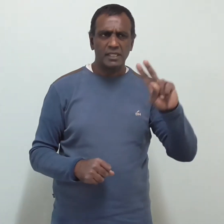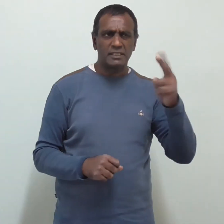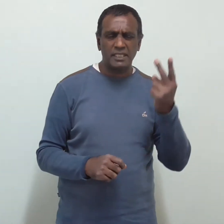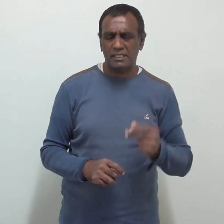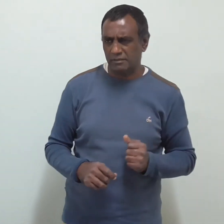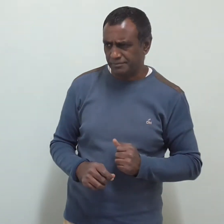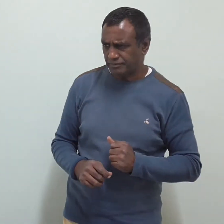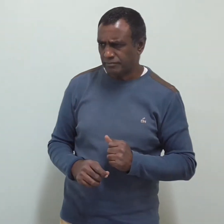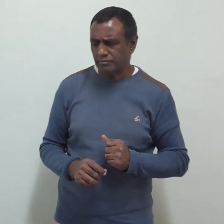Second,